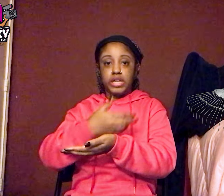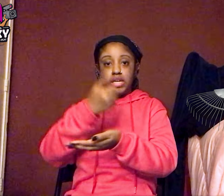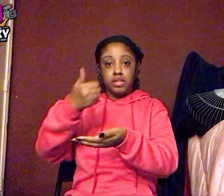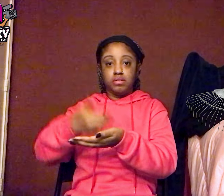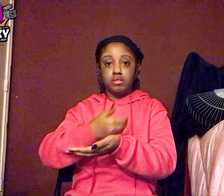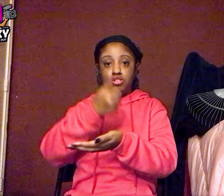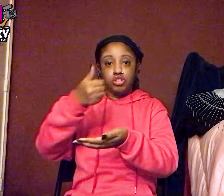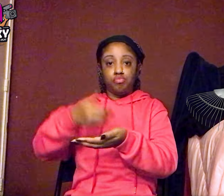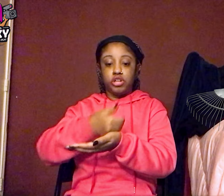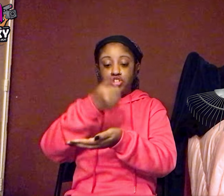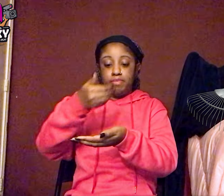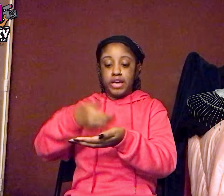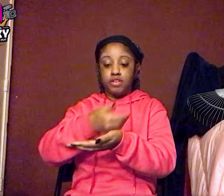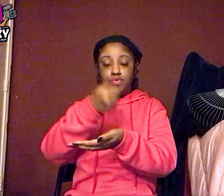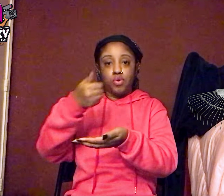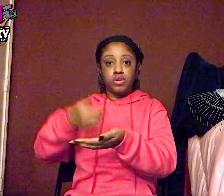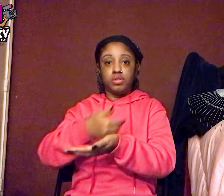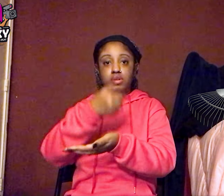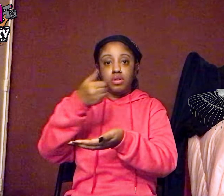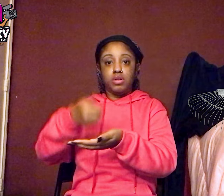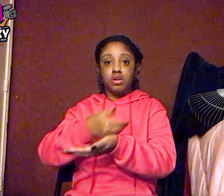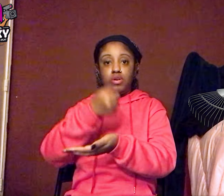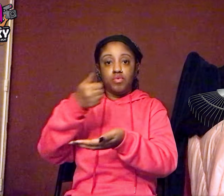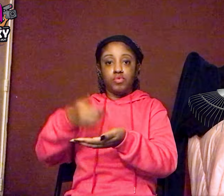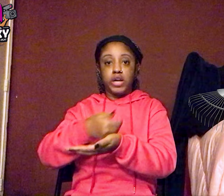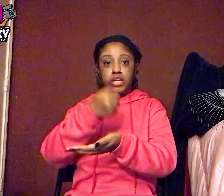raking. Just brush it back and forth. Rake.